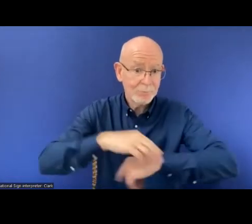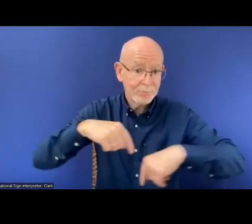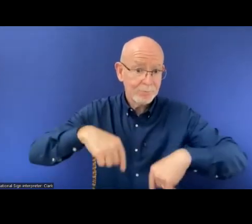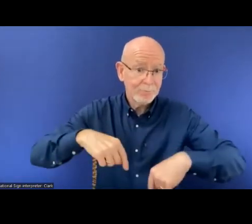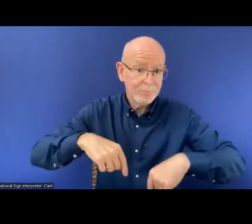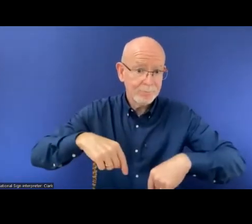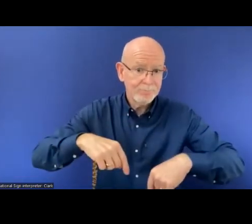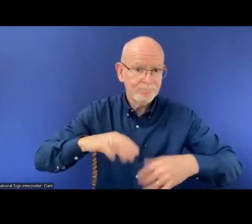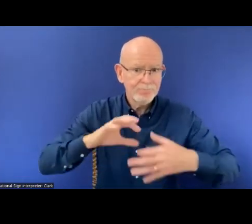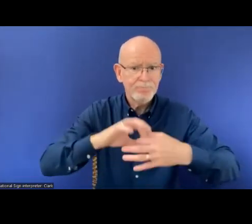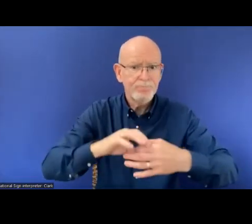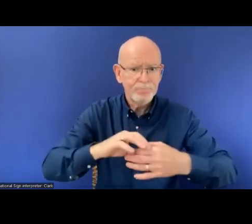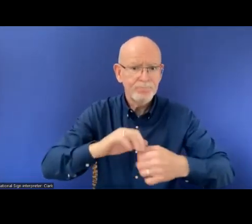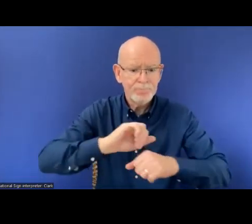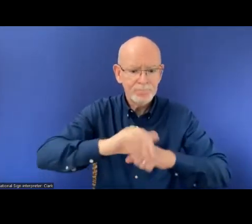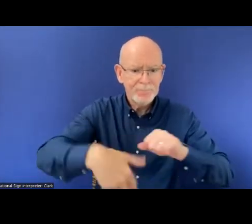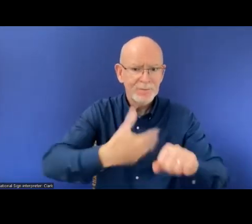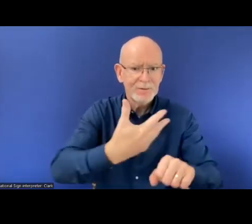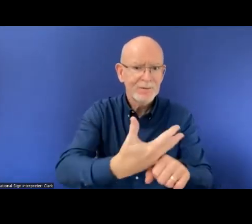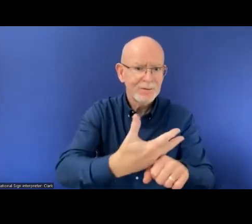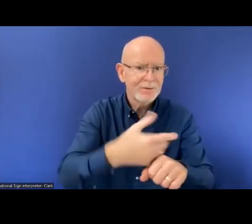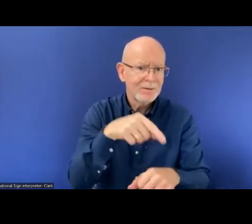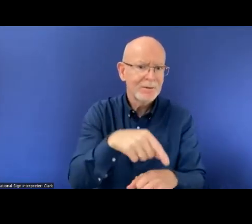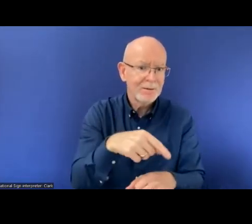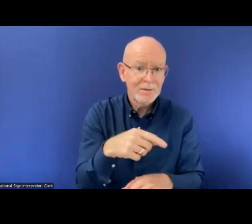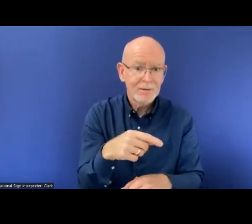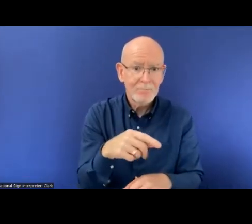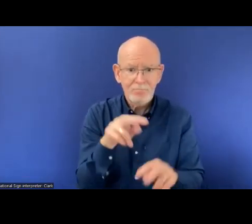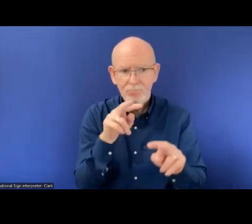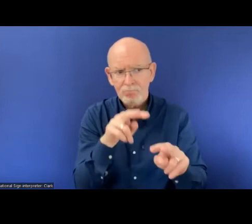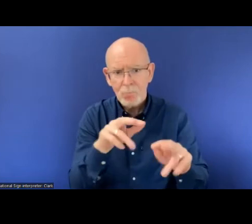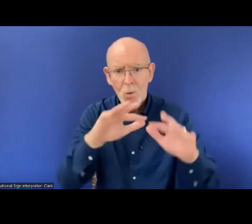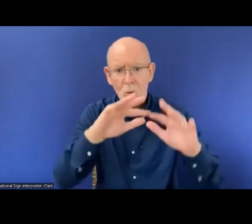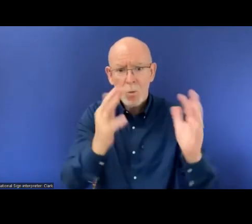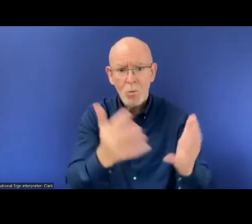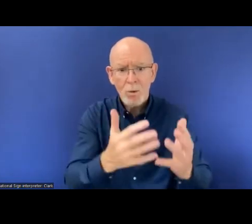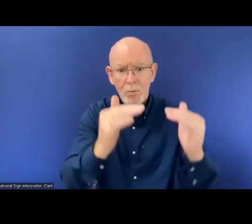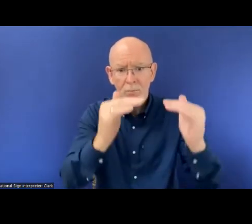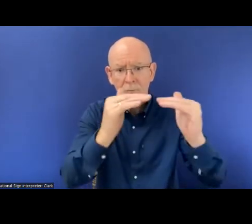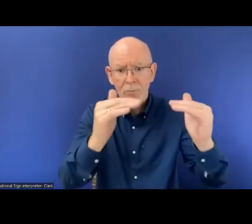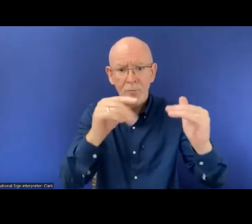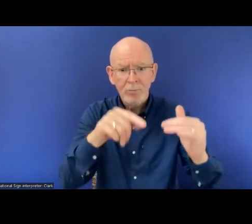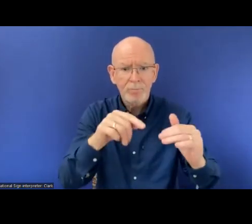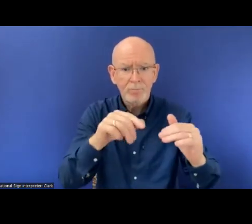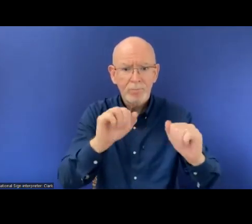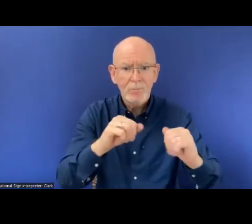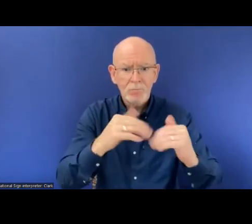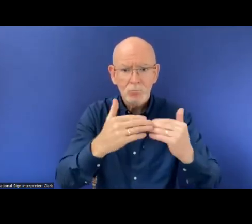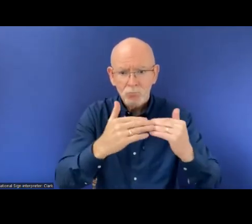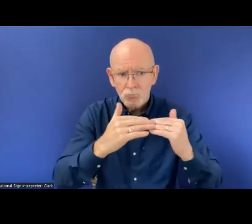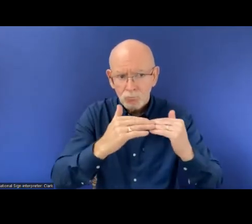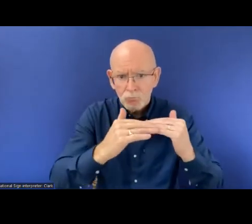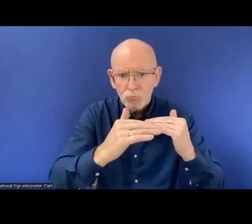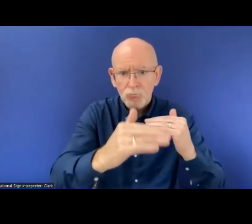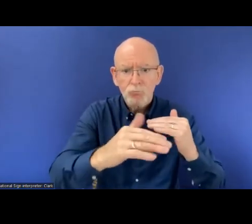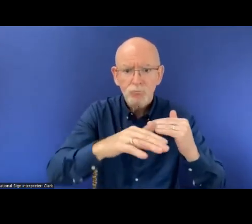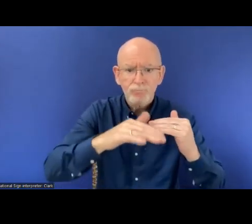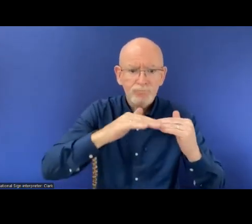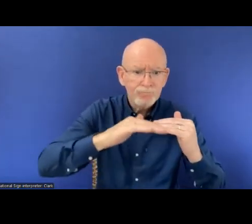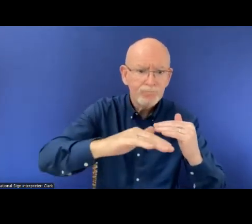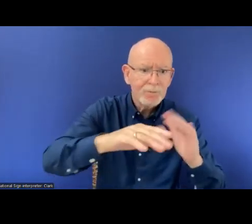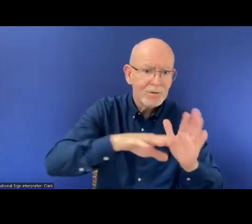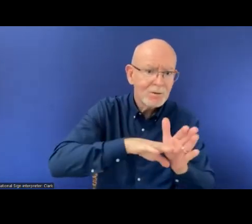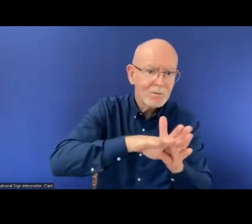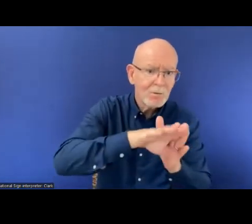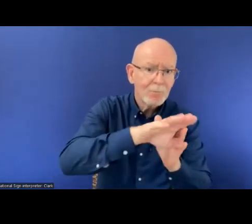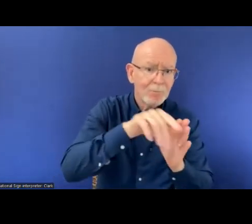because this year, as you know, under the overarching theme of building back better from the coronavirus, the